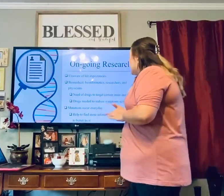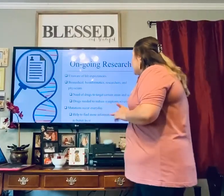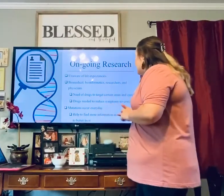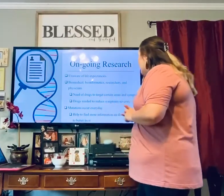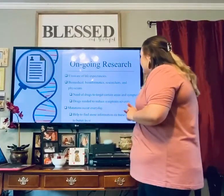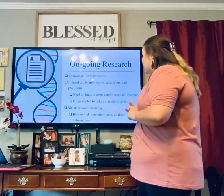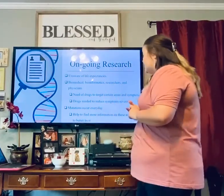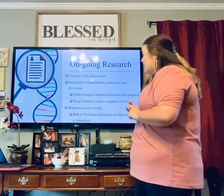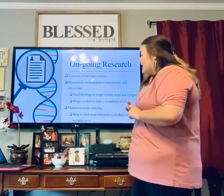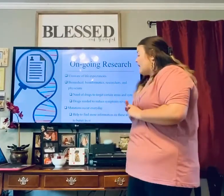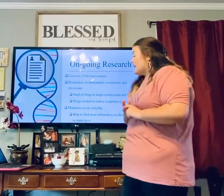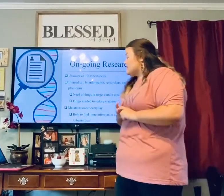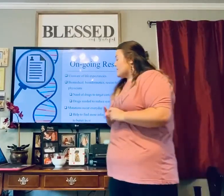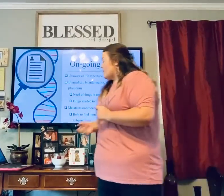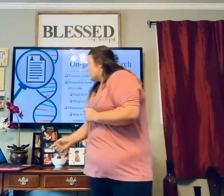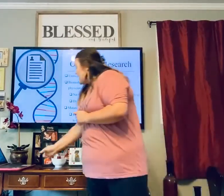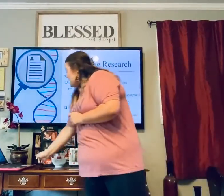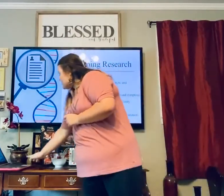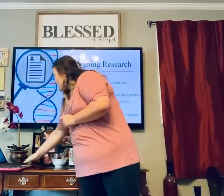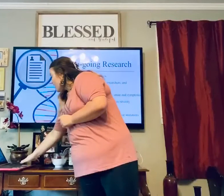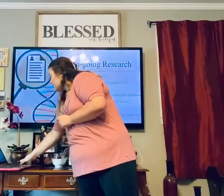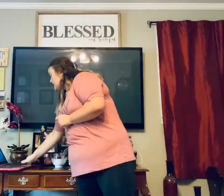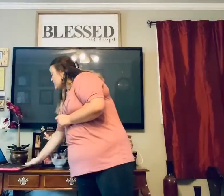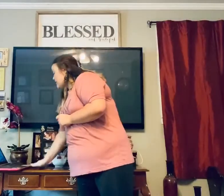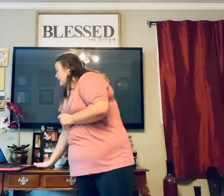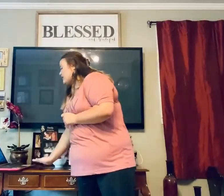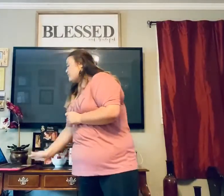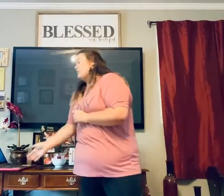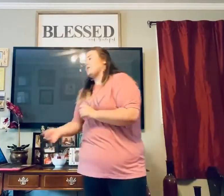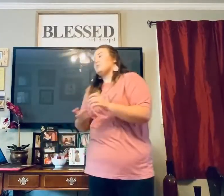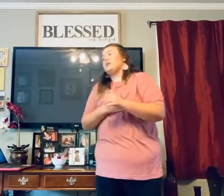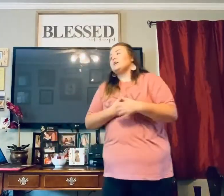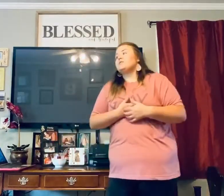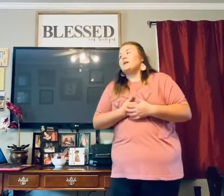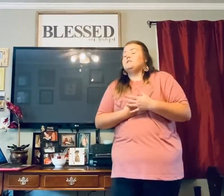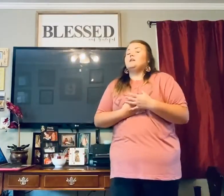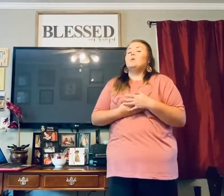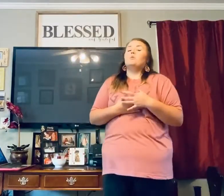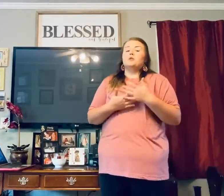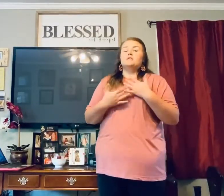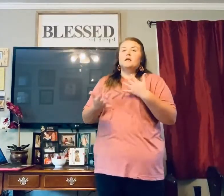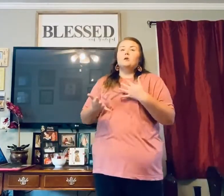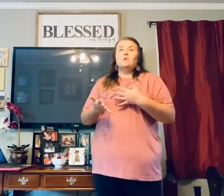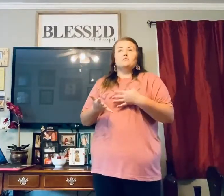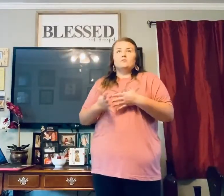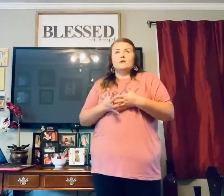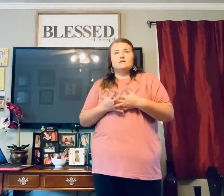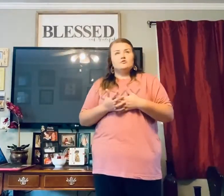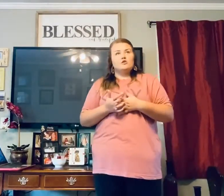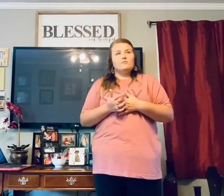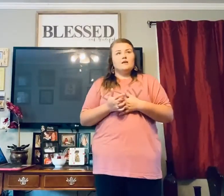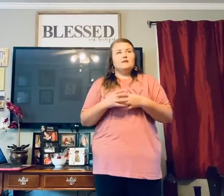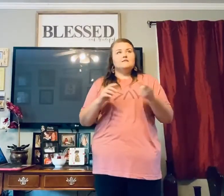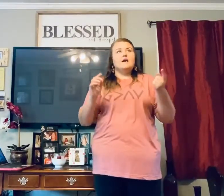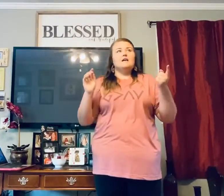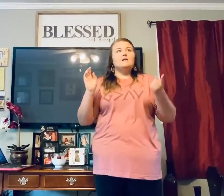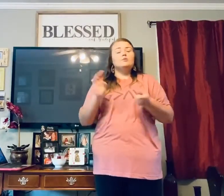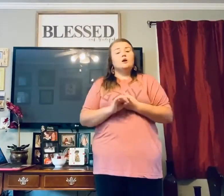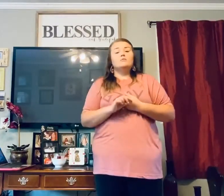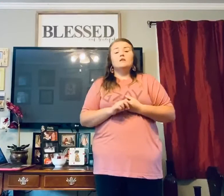mutations that occur. And so that's the end of my PowerPoint, but the main thing I want you to take home from Rett syndrome is that it predominantly